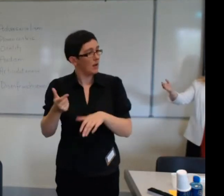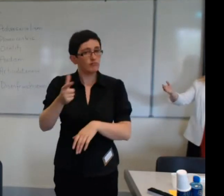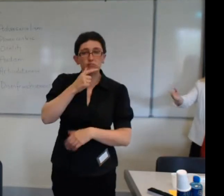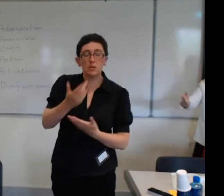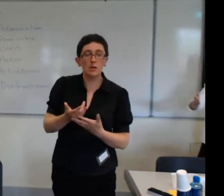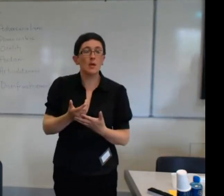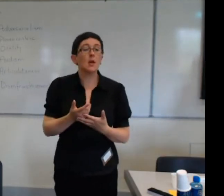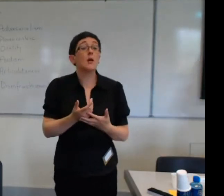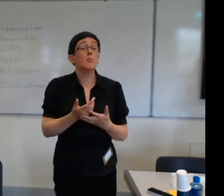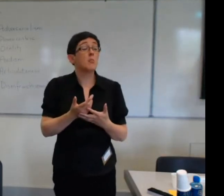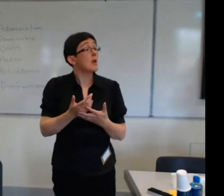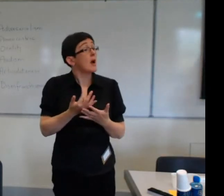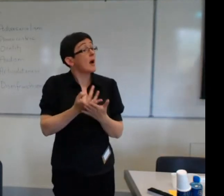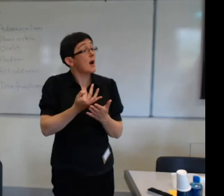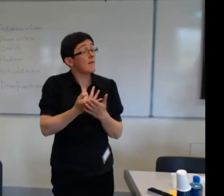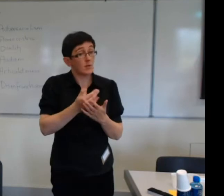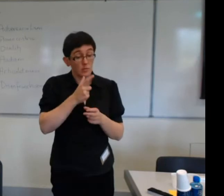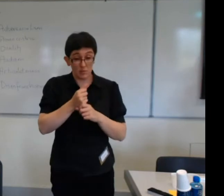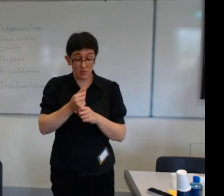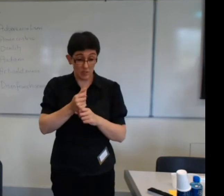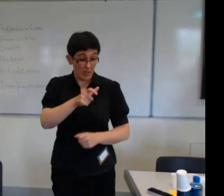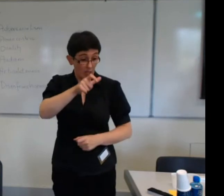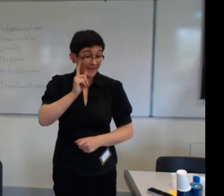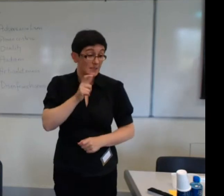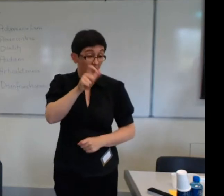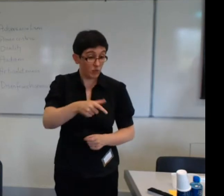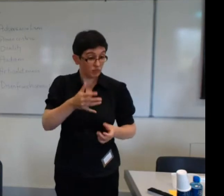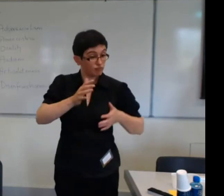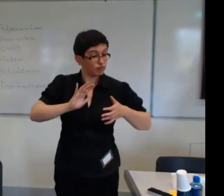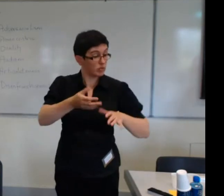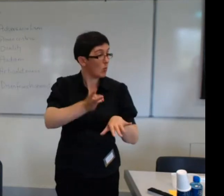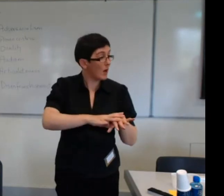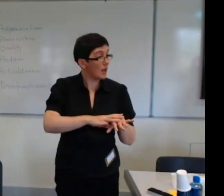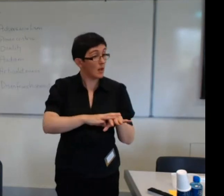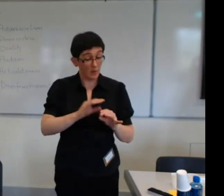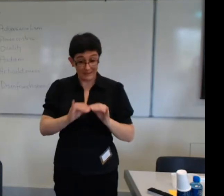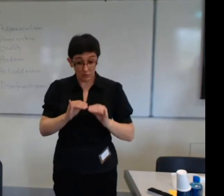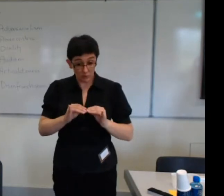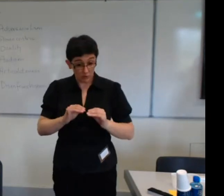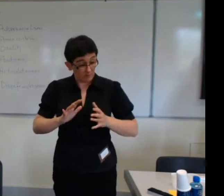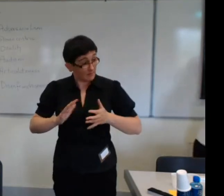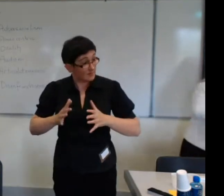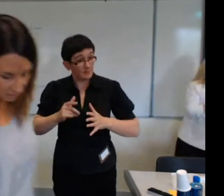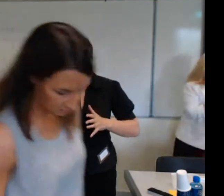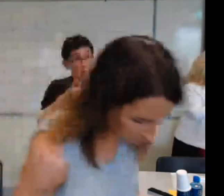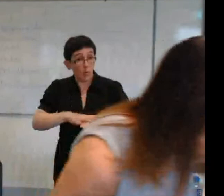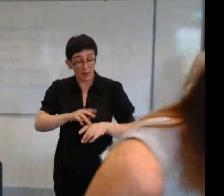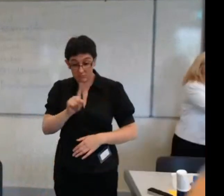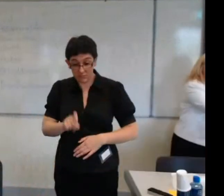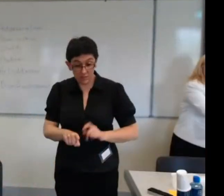about not just how articulate is the deaf person, but how articulate is the interpreter. Not just about how accurate